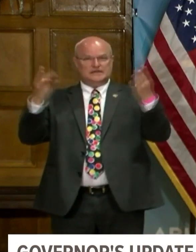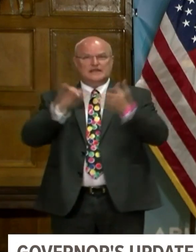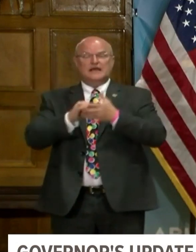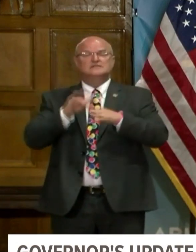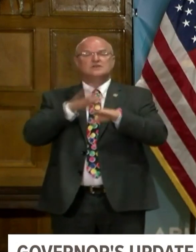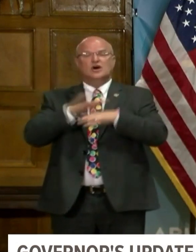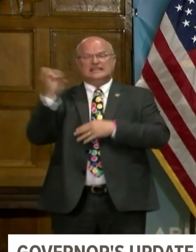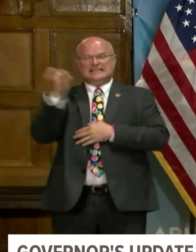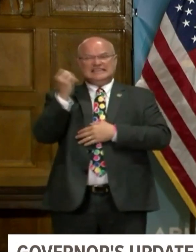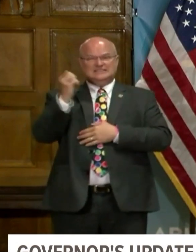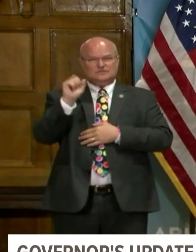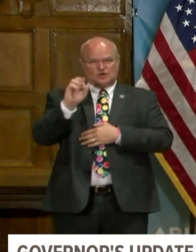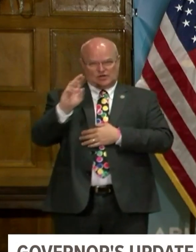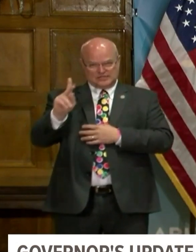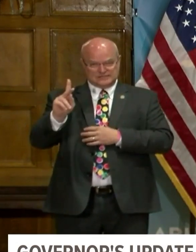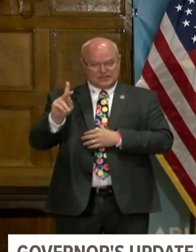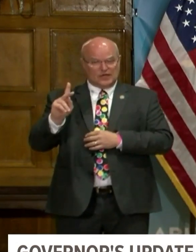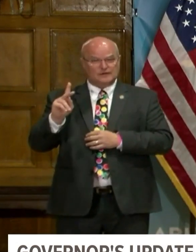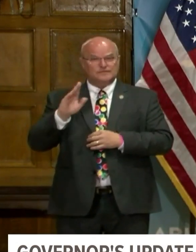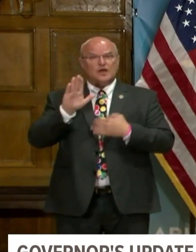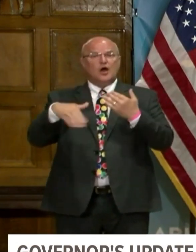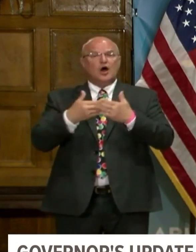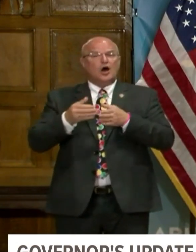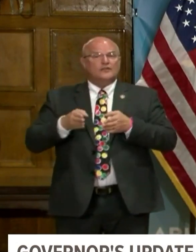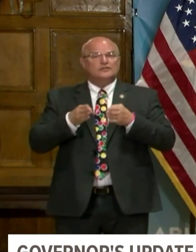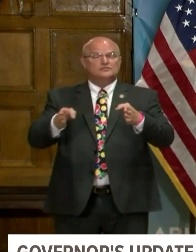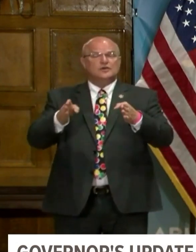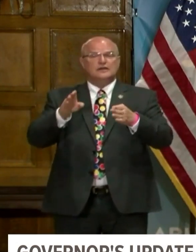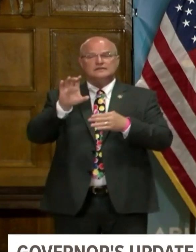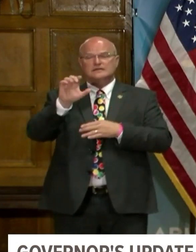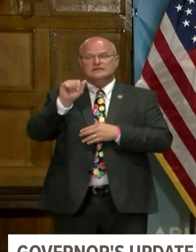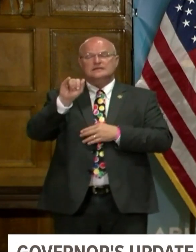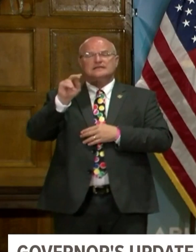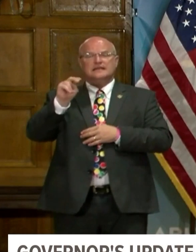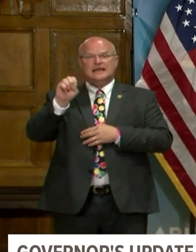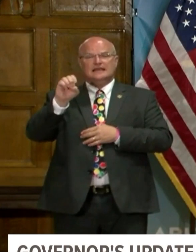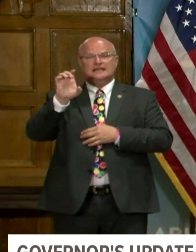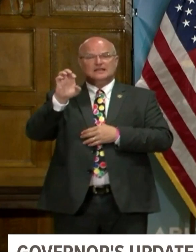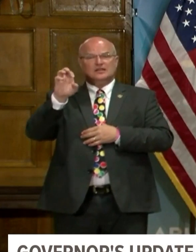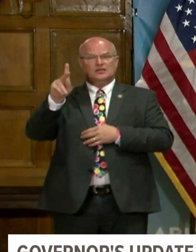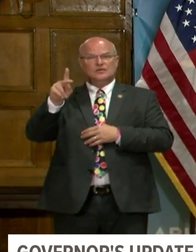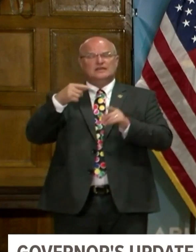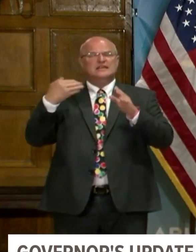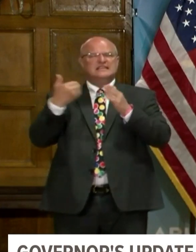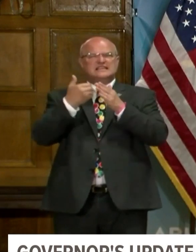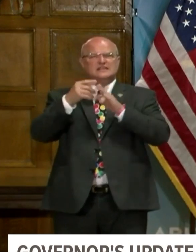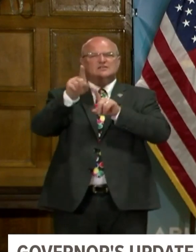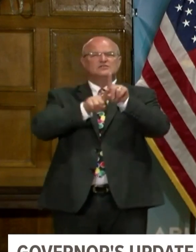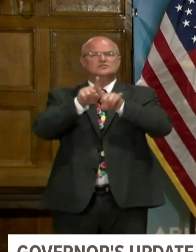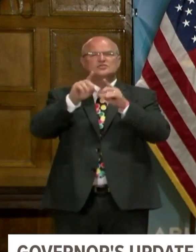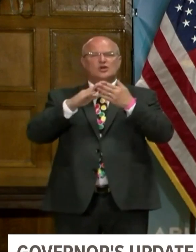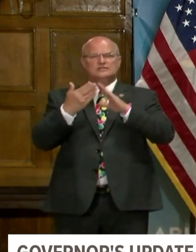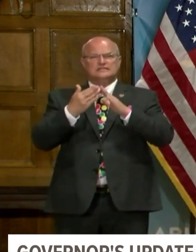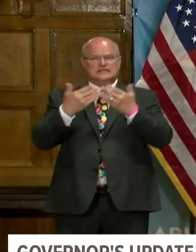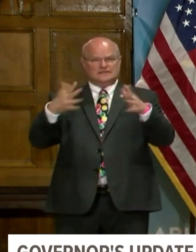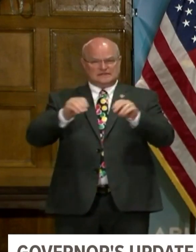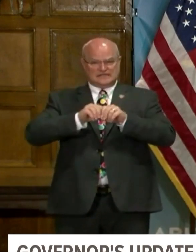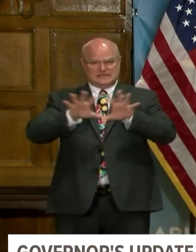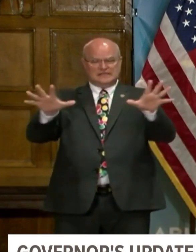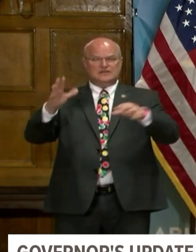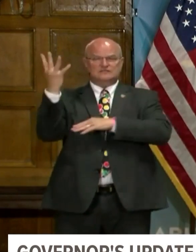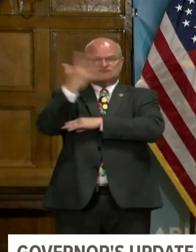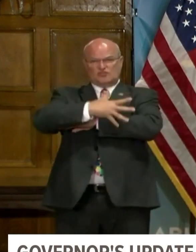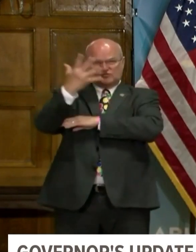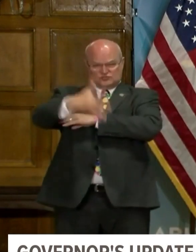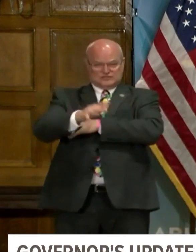That's along eastern Arkansas. All of the trails at Cane Creek State Park near Star City have been cleared of